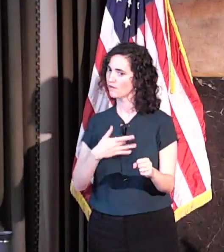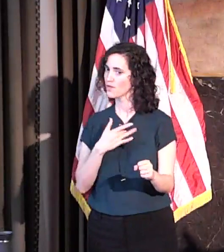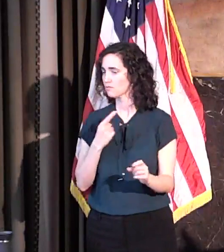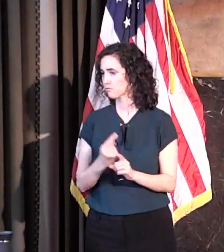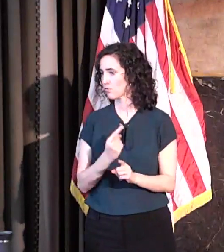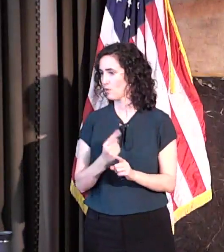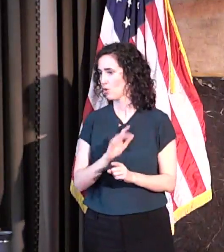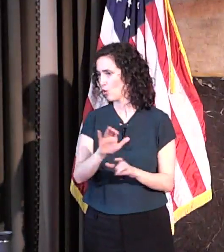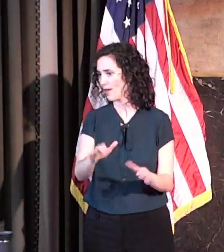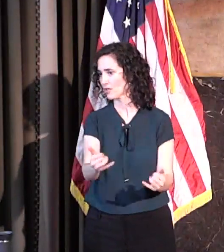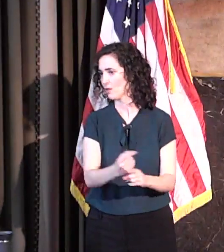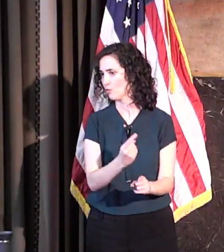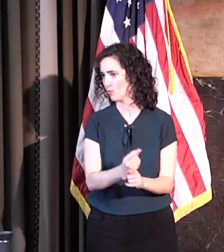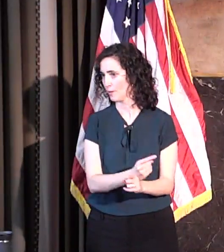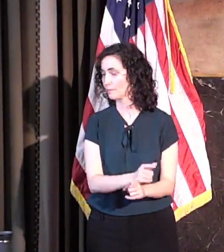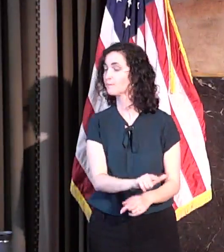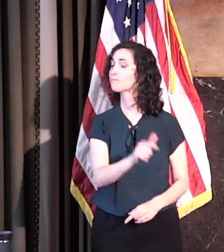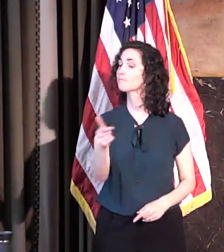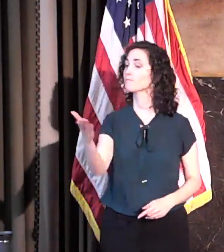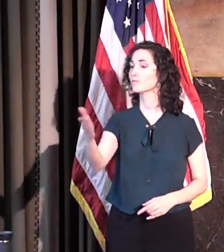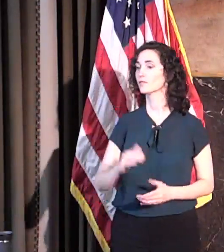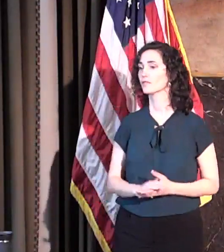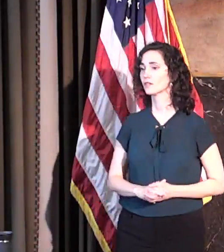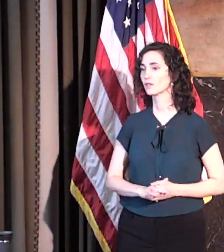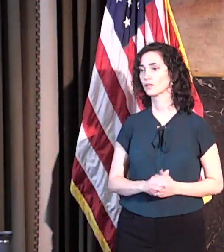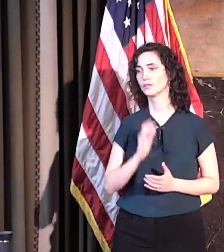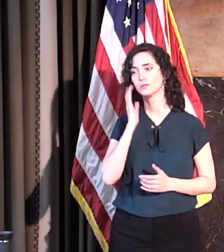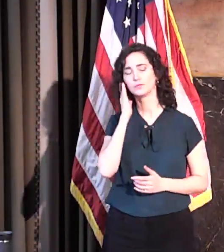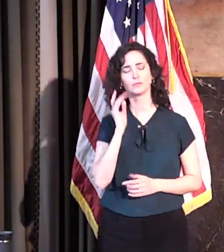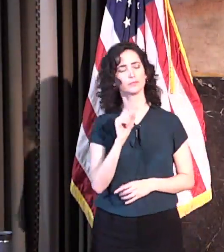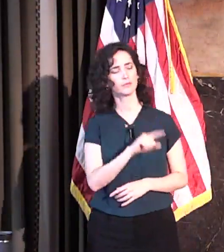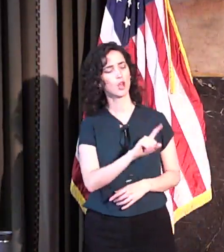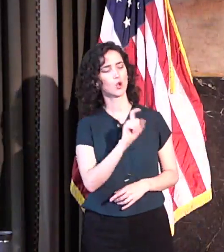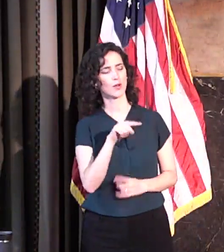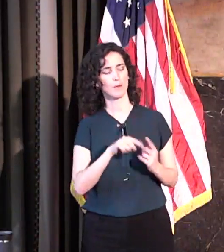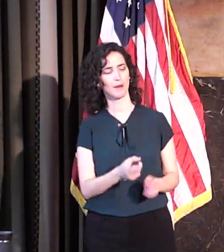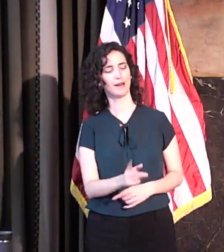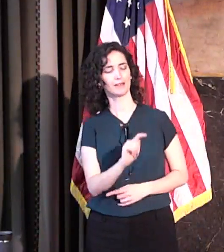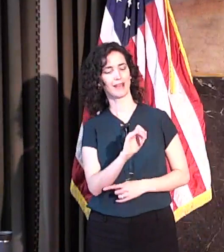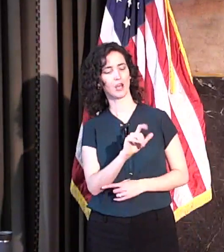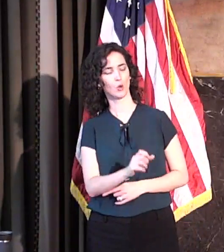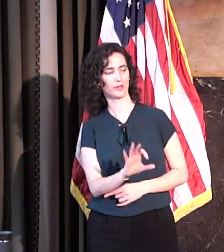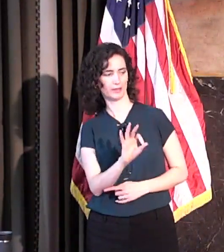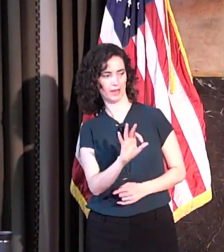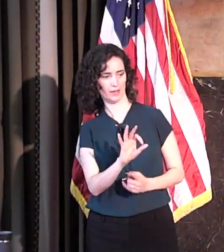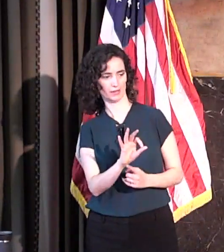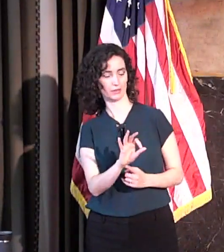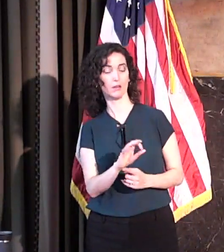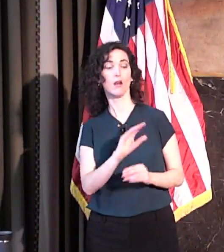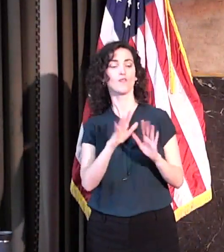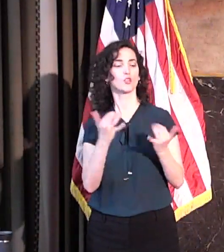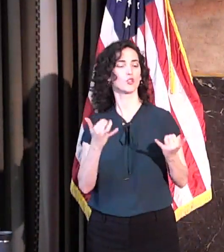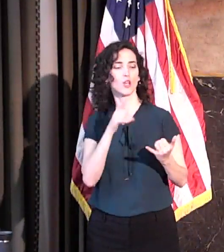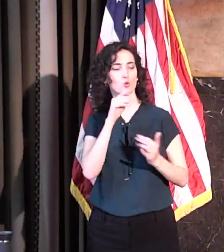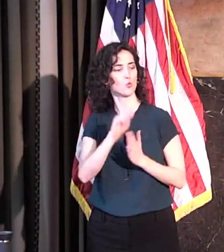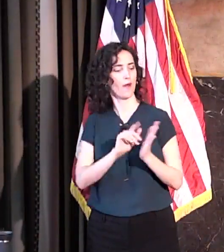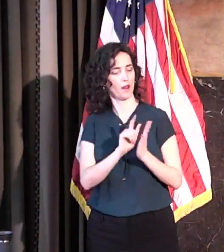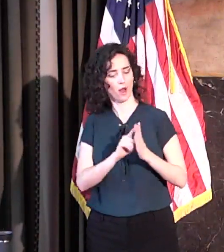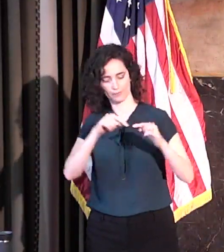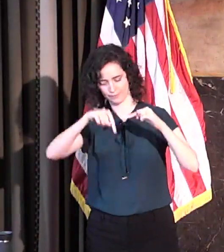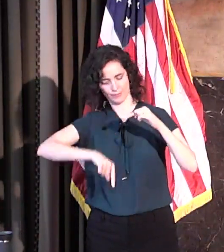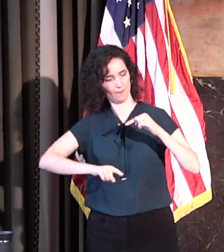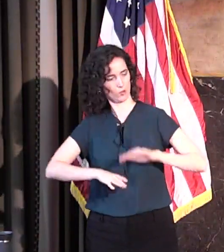Hush-Blackwell report. Yes, sir. Governor, going off of Title IX, two questions for you. Obviously, lawmakers were downstairs today with